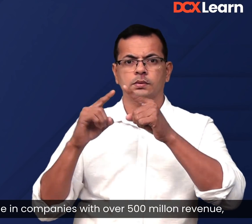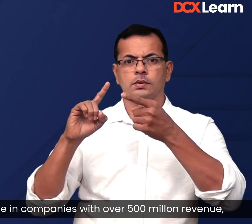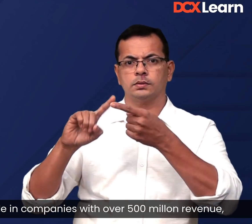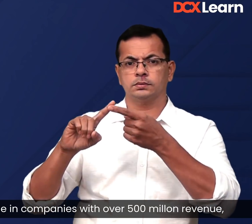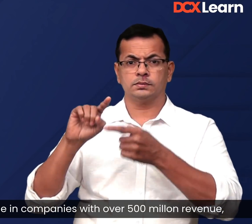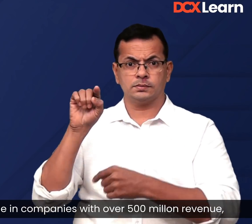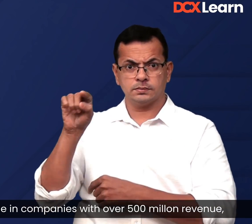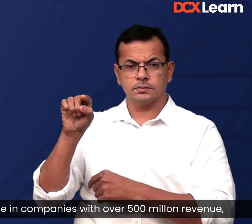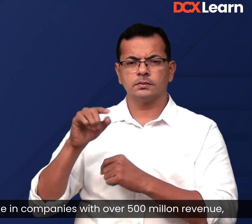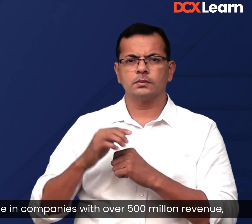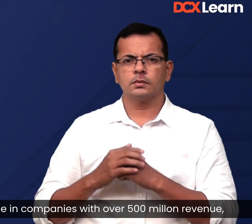so